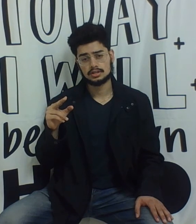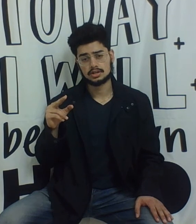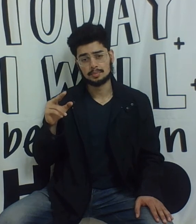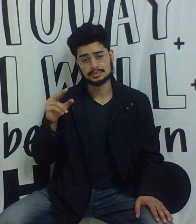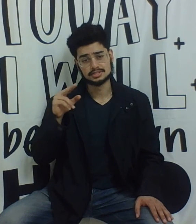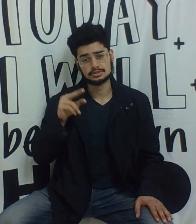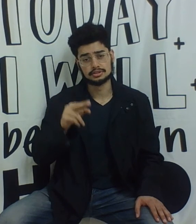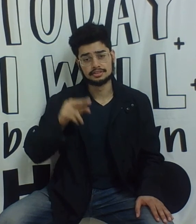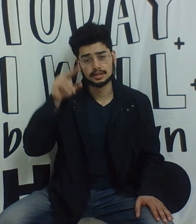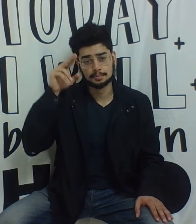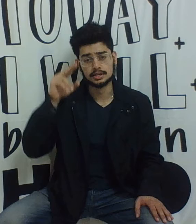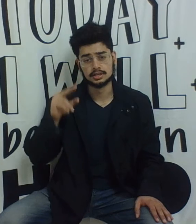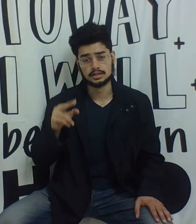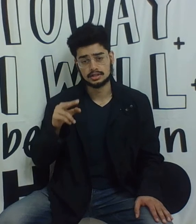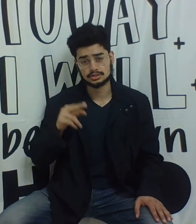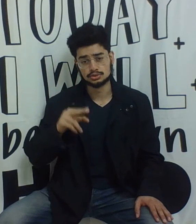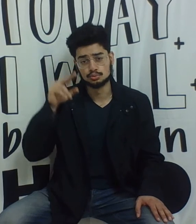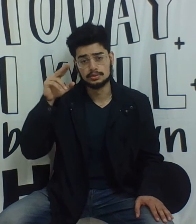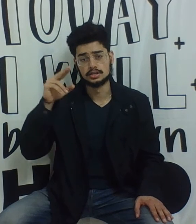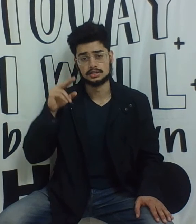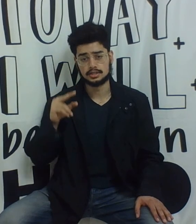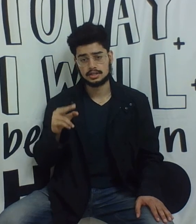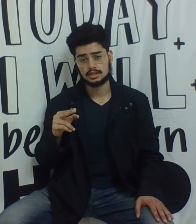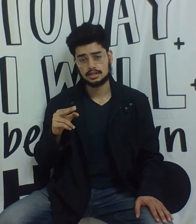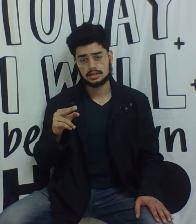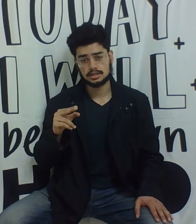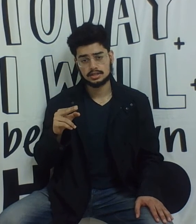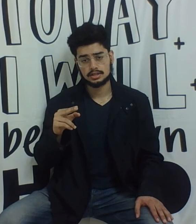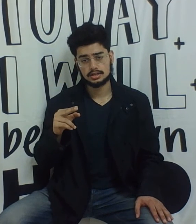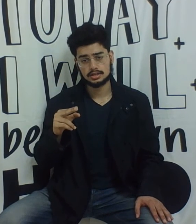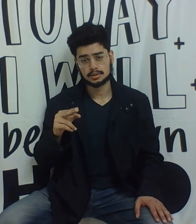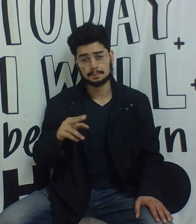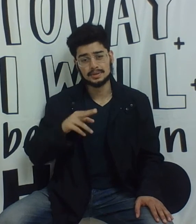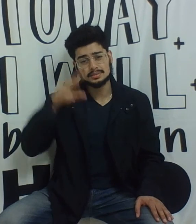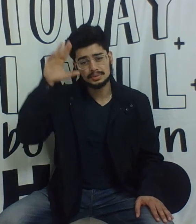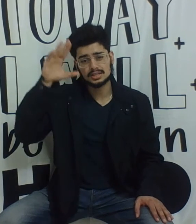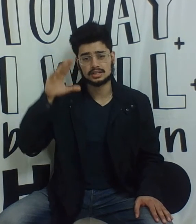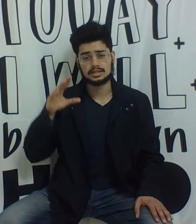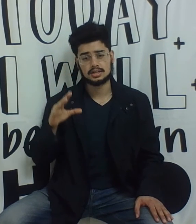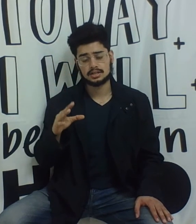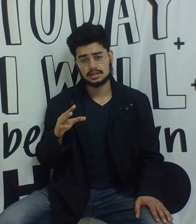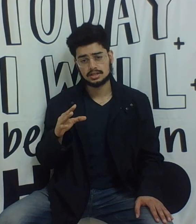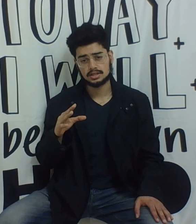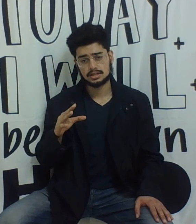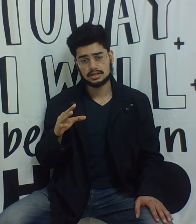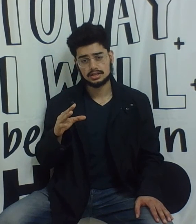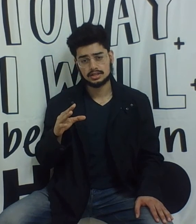Our potential to think big, do big, be big.